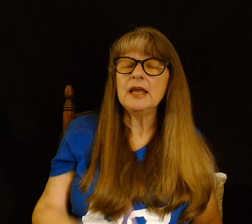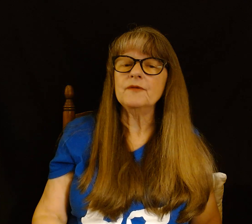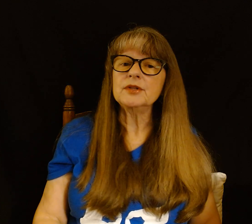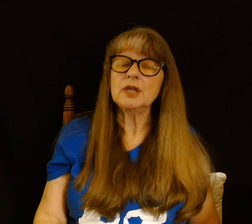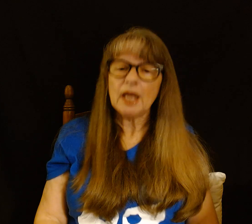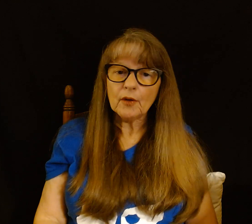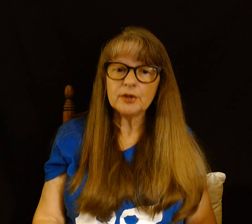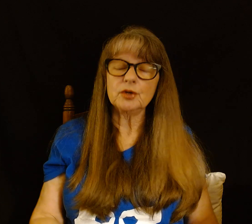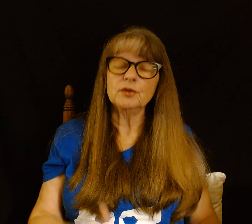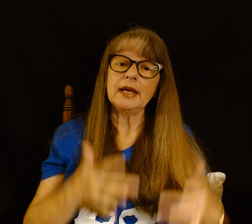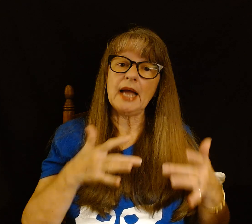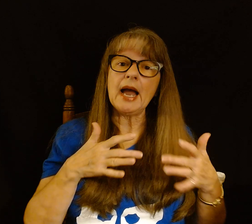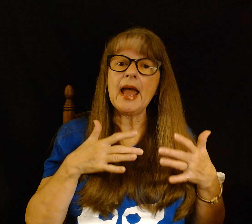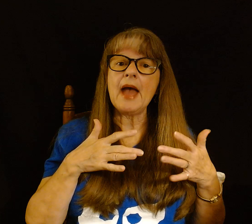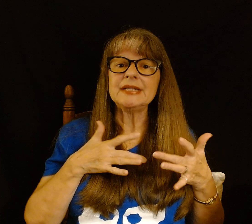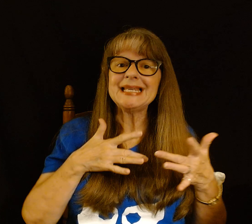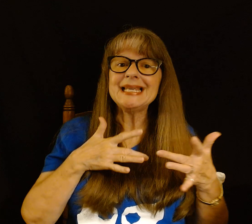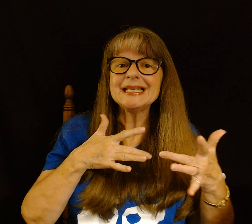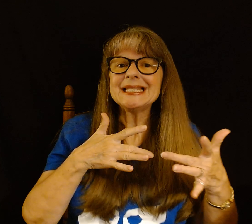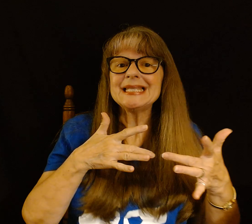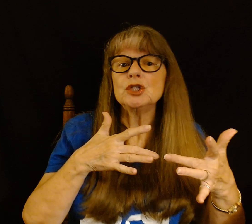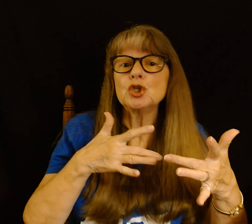it's a character, like I have a tendency